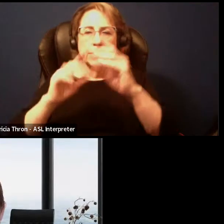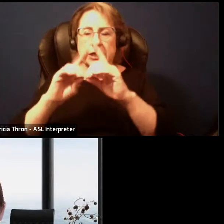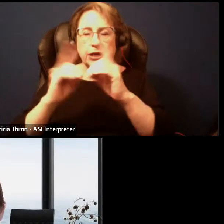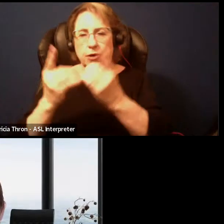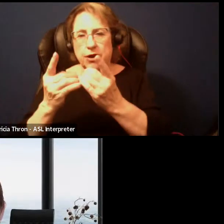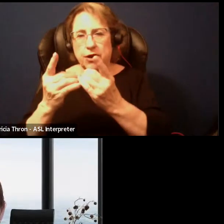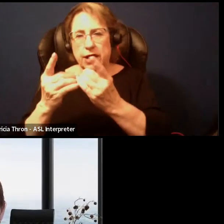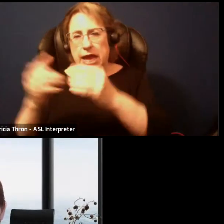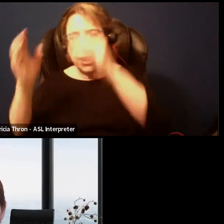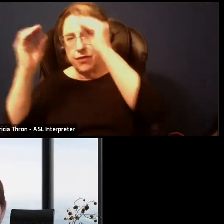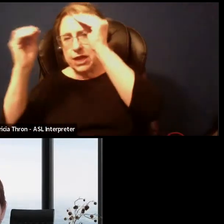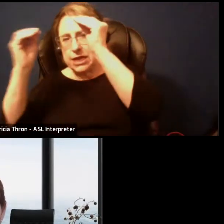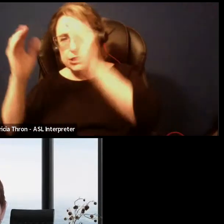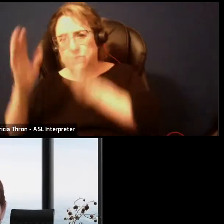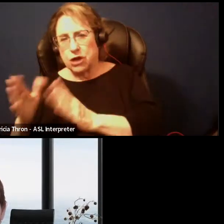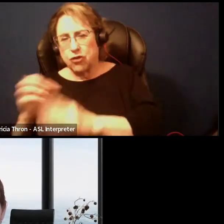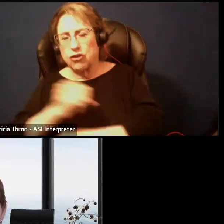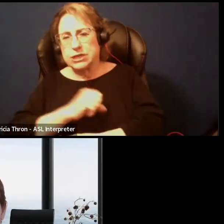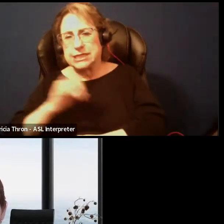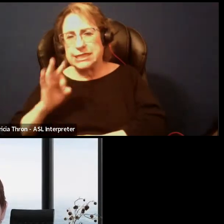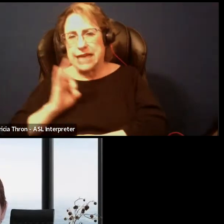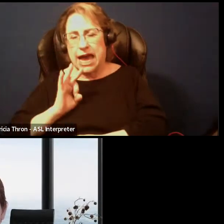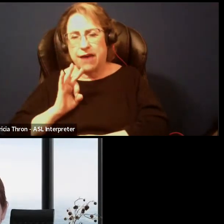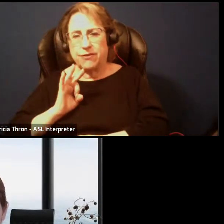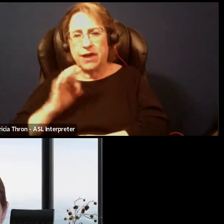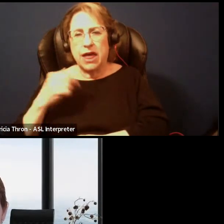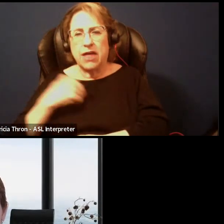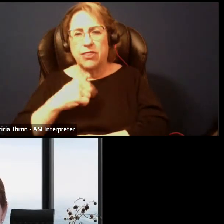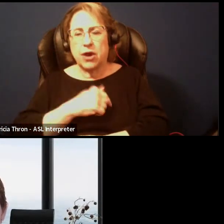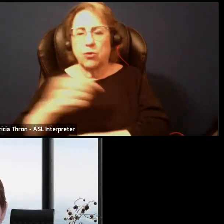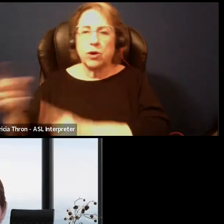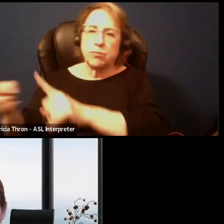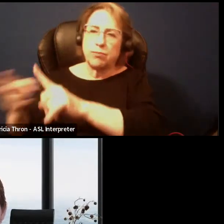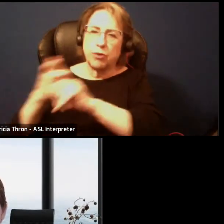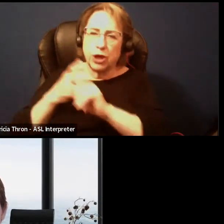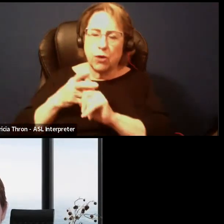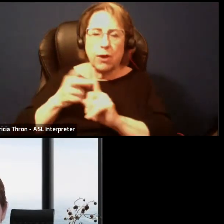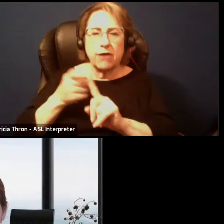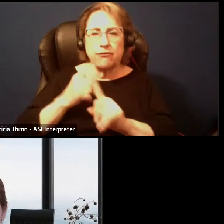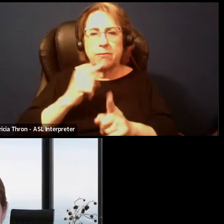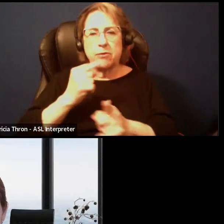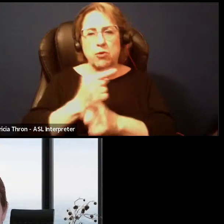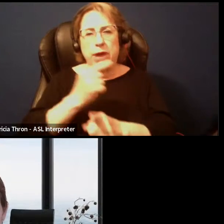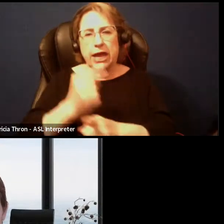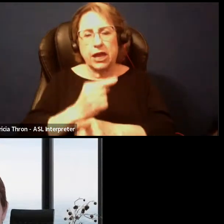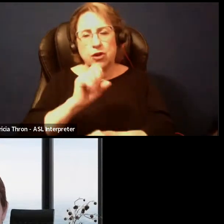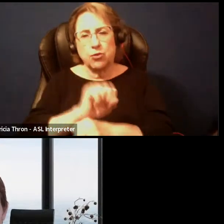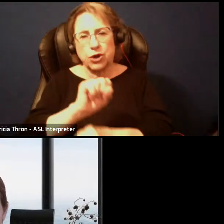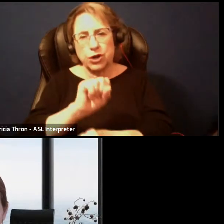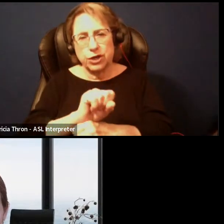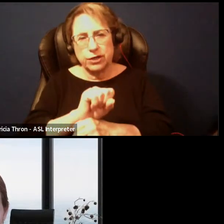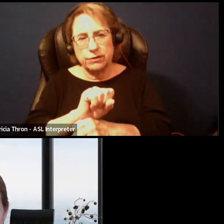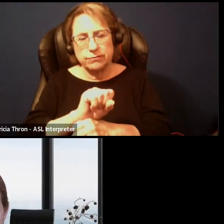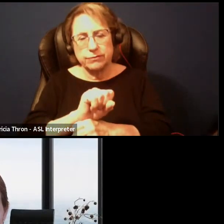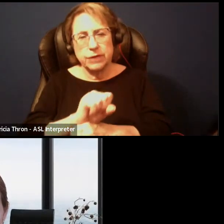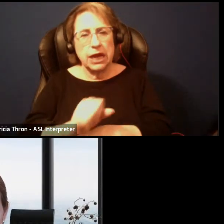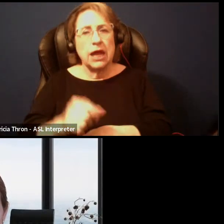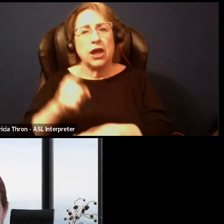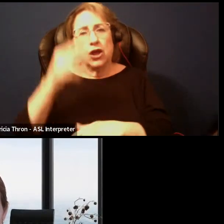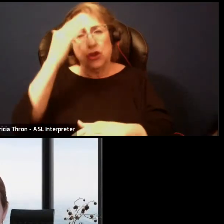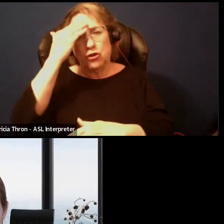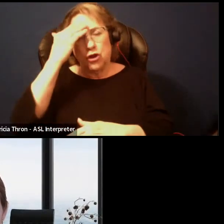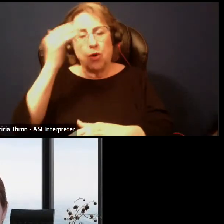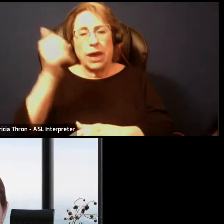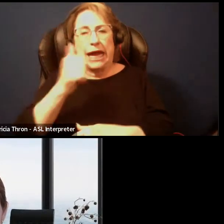instructional staff that we're pulling away from, their regular duties. As anytime you've done construction,